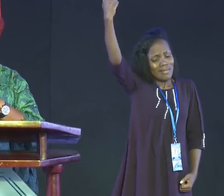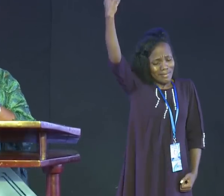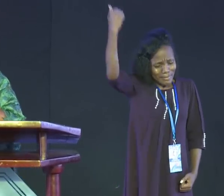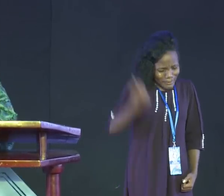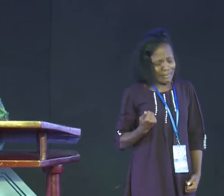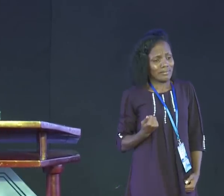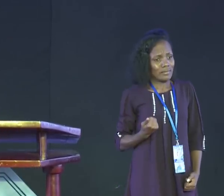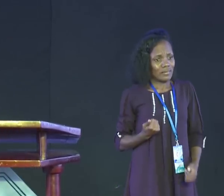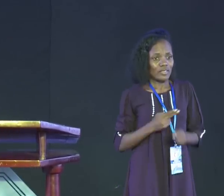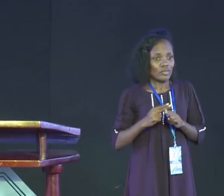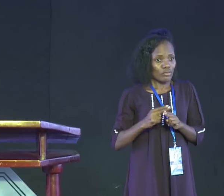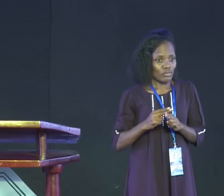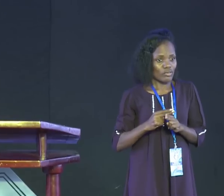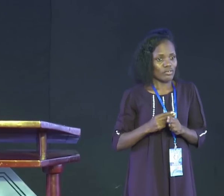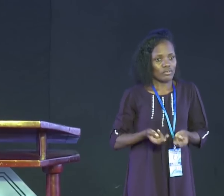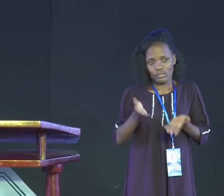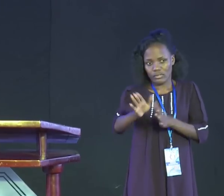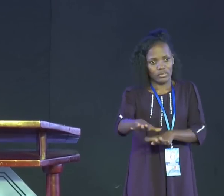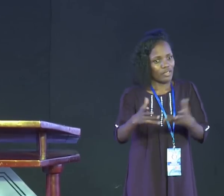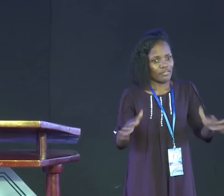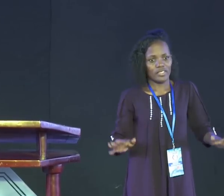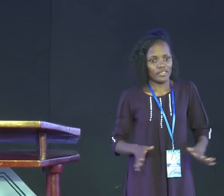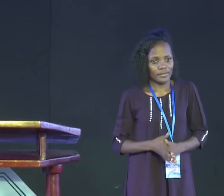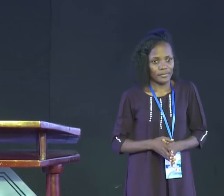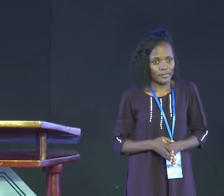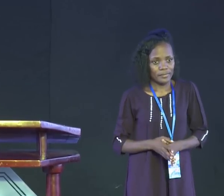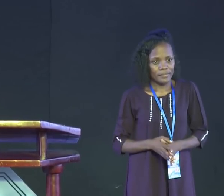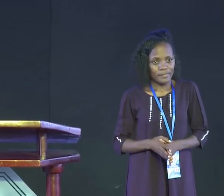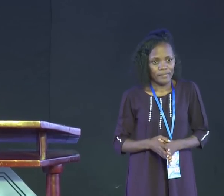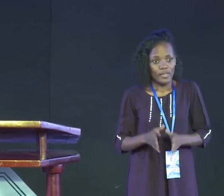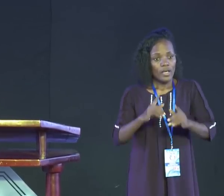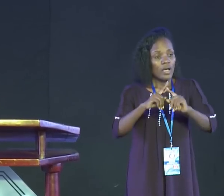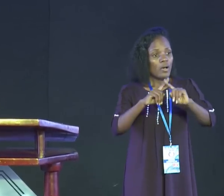least to kill himself and leave the world. I